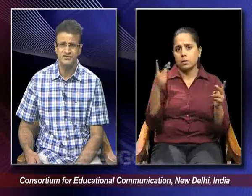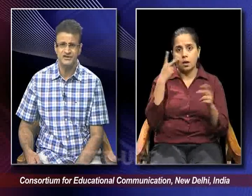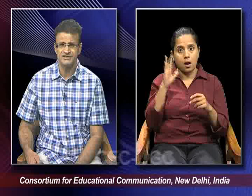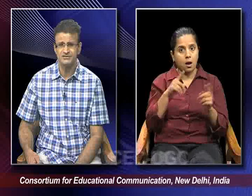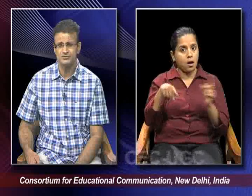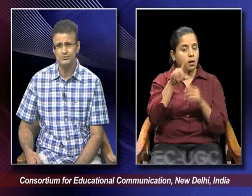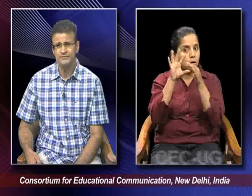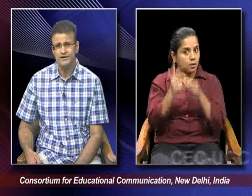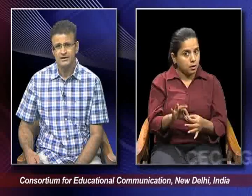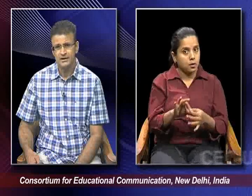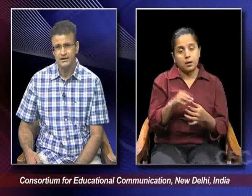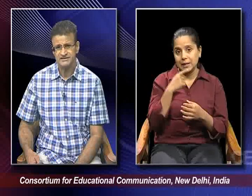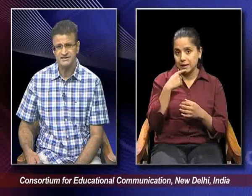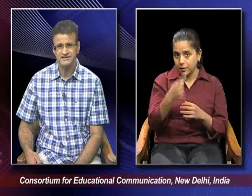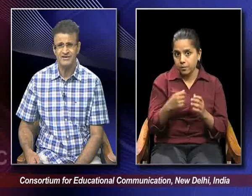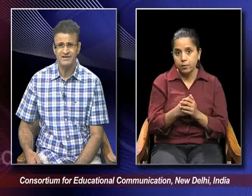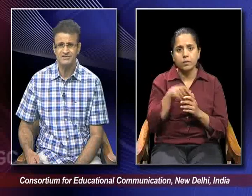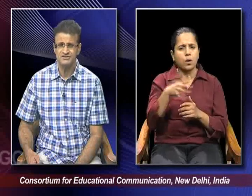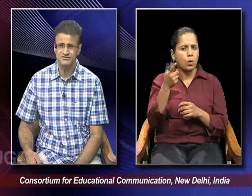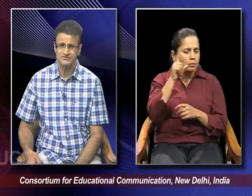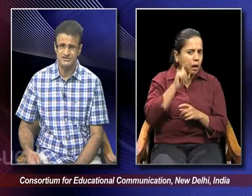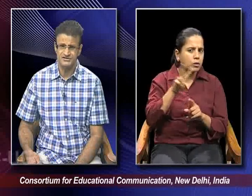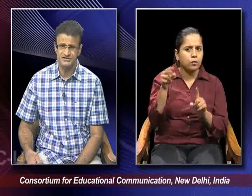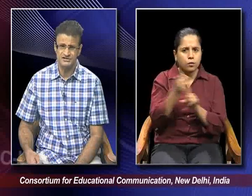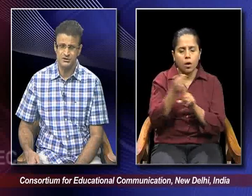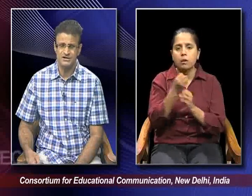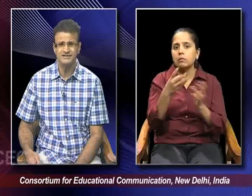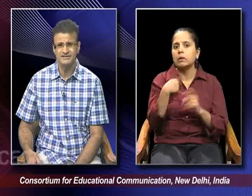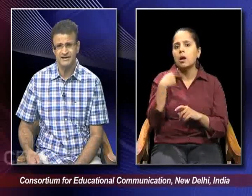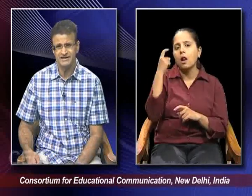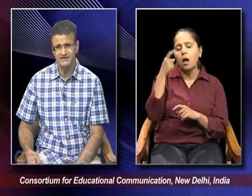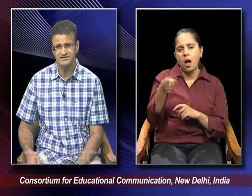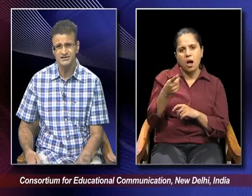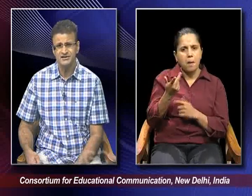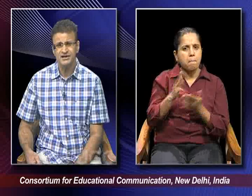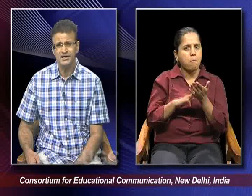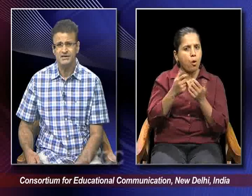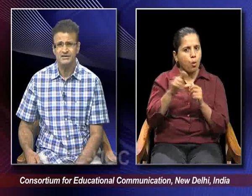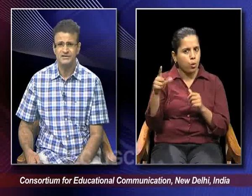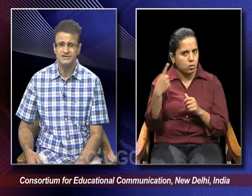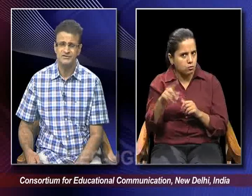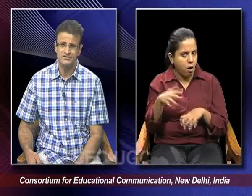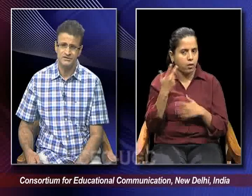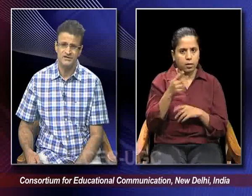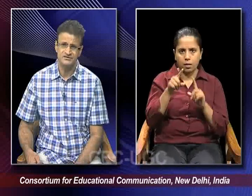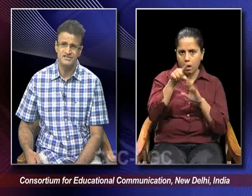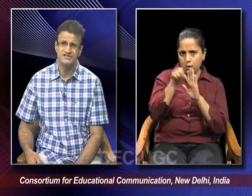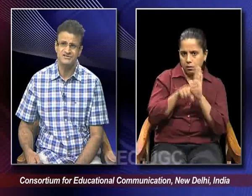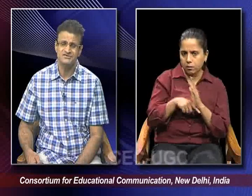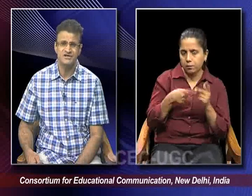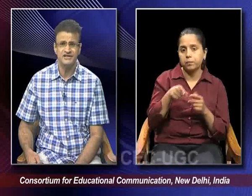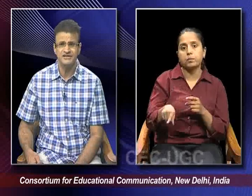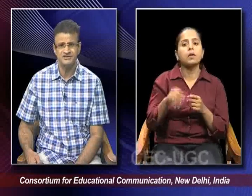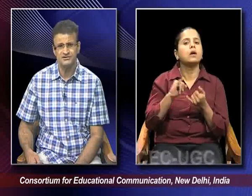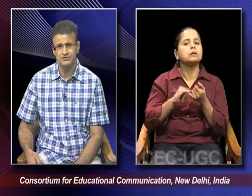which were relating to sex and violence, which were concerning the morality and the ethics, the censors,